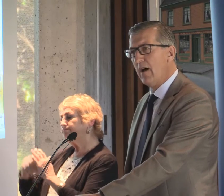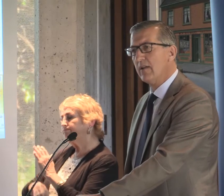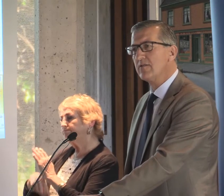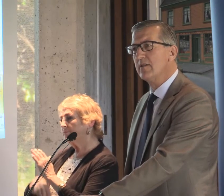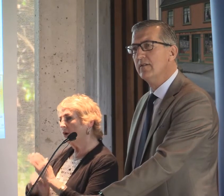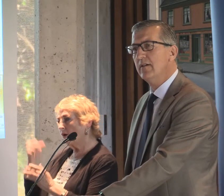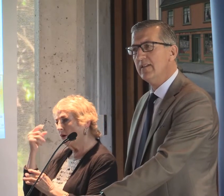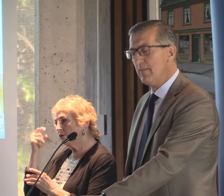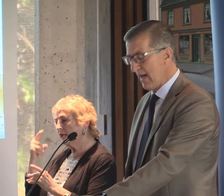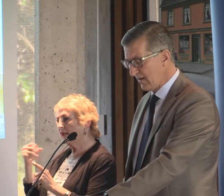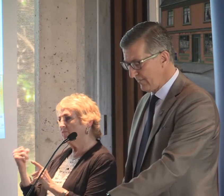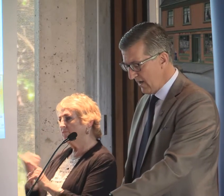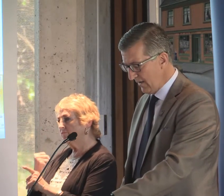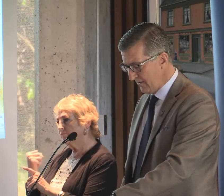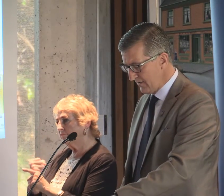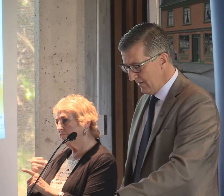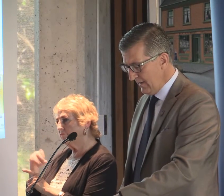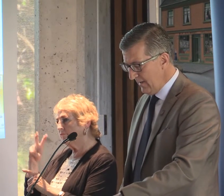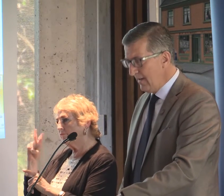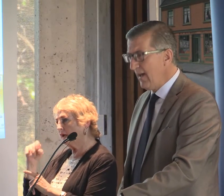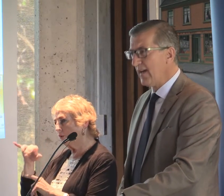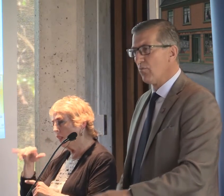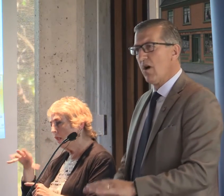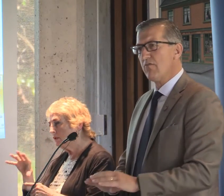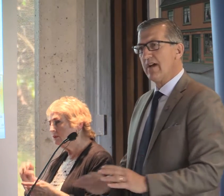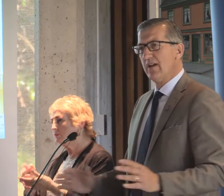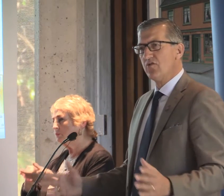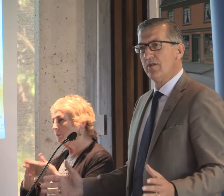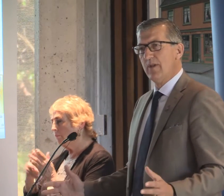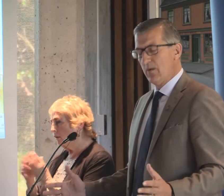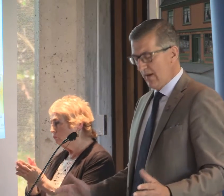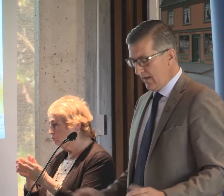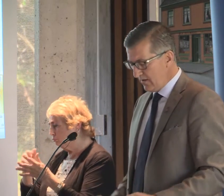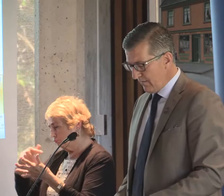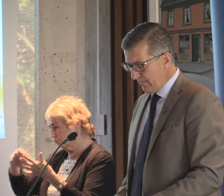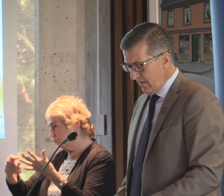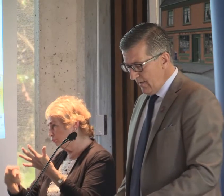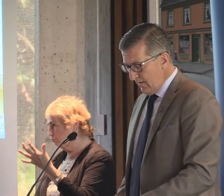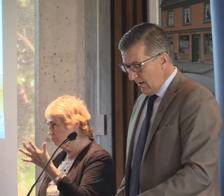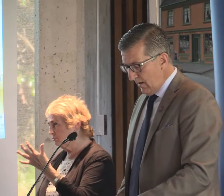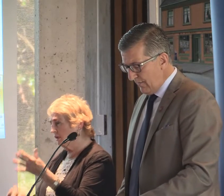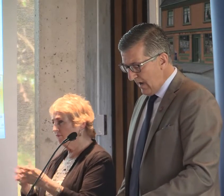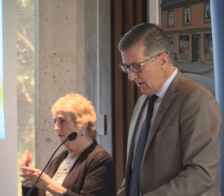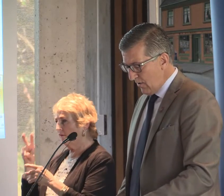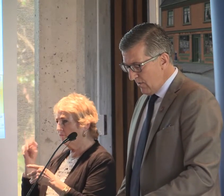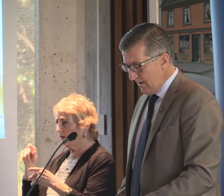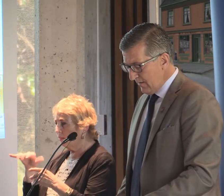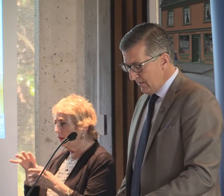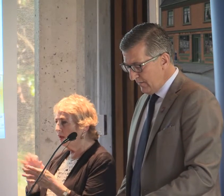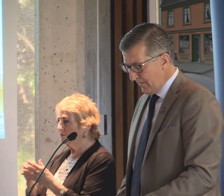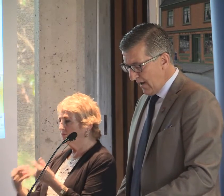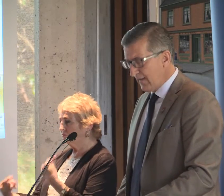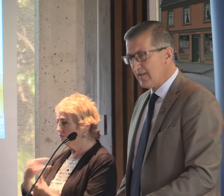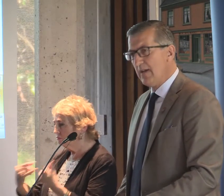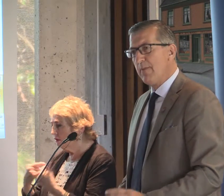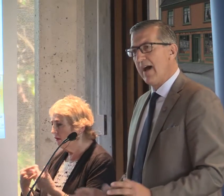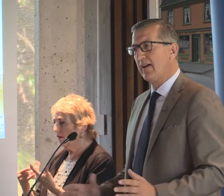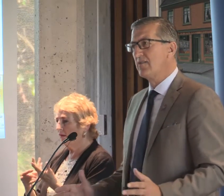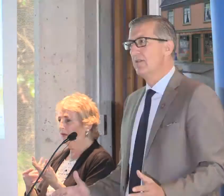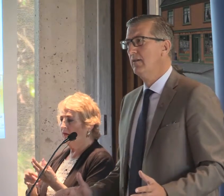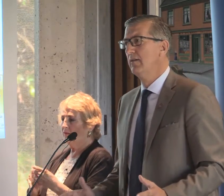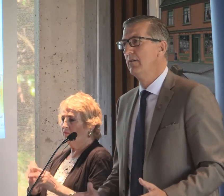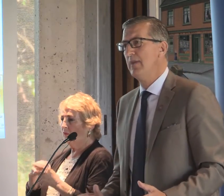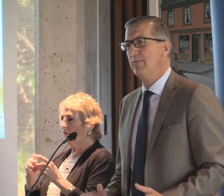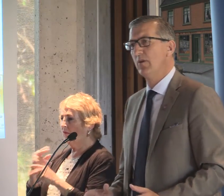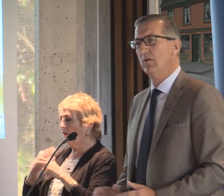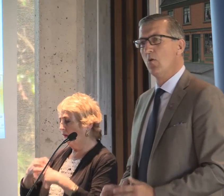of violence and the impacts of violence and a broad range in many ways of how violence